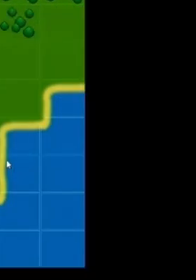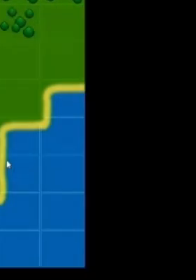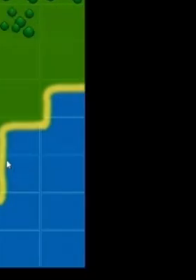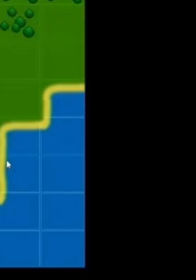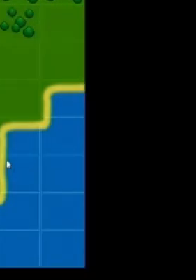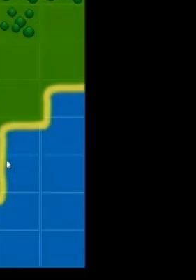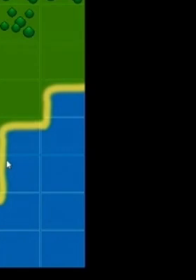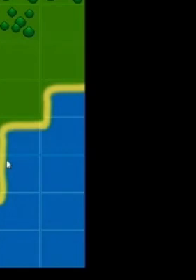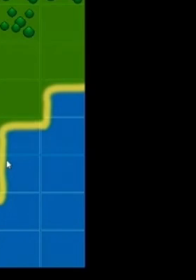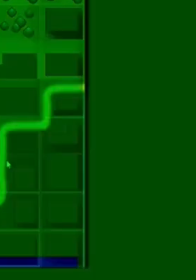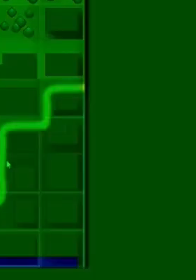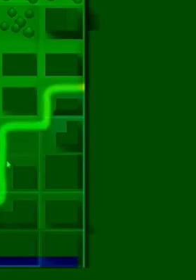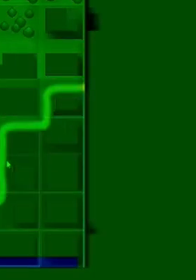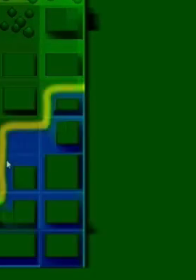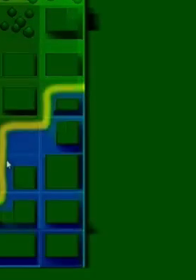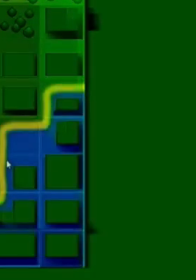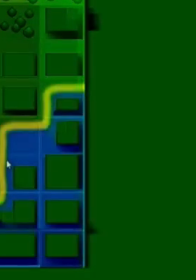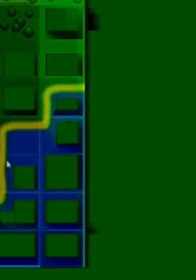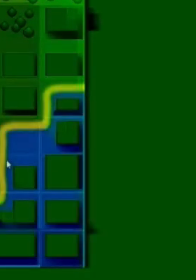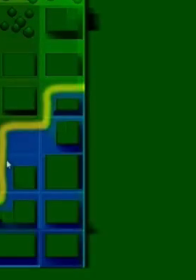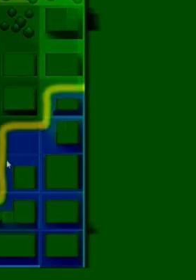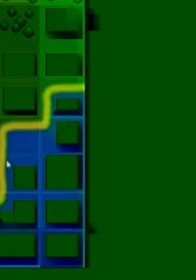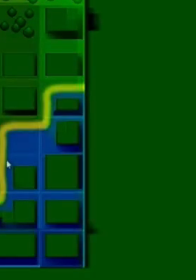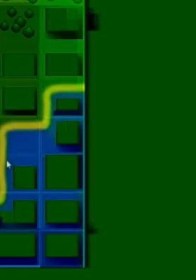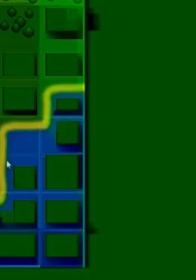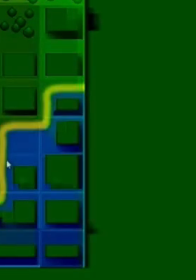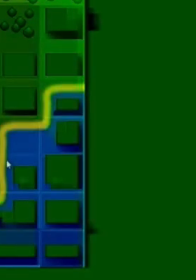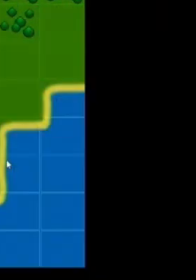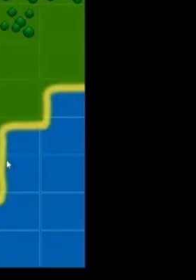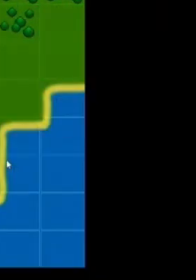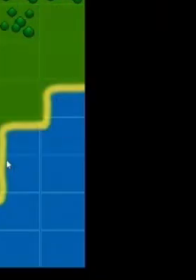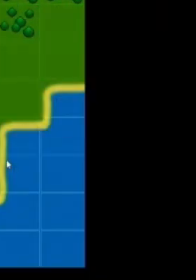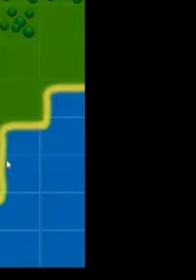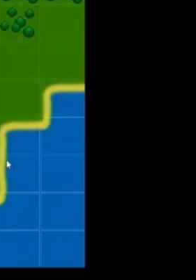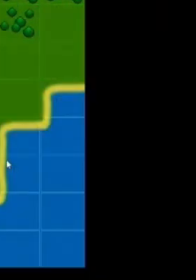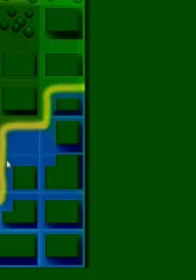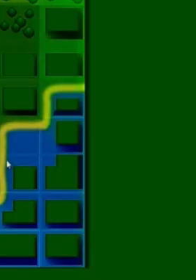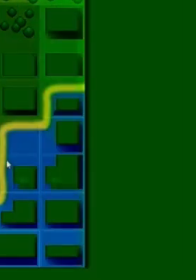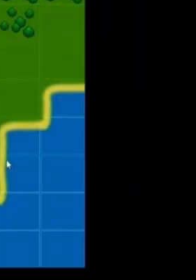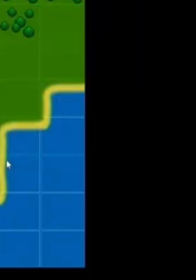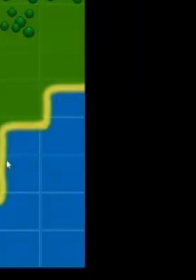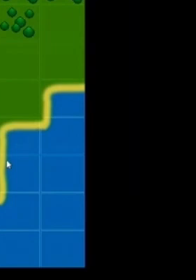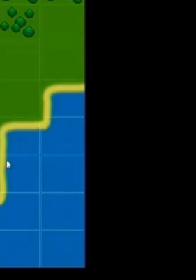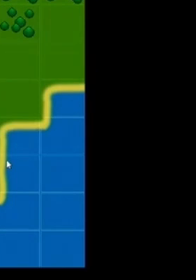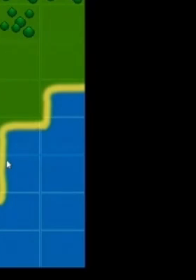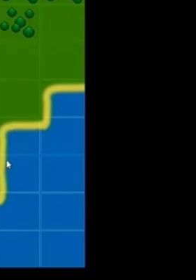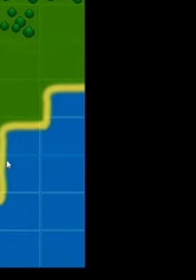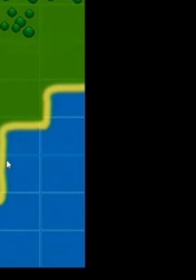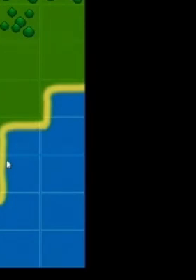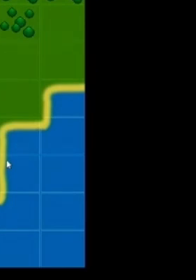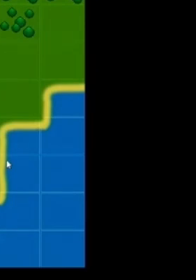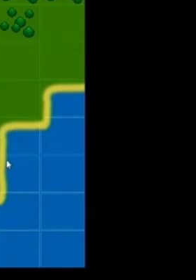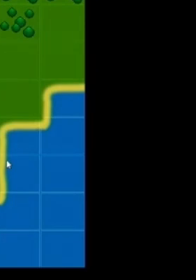field. D13, land. D14, land. F40, water. D11, rocky